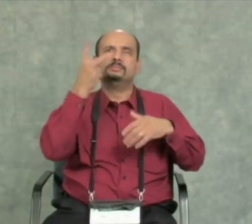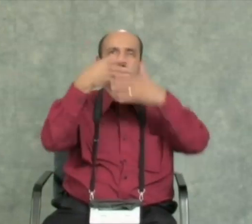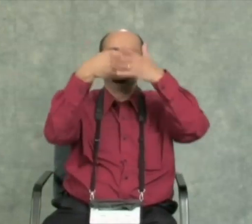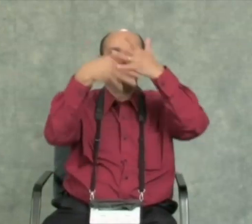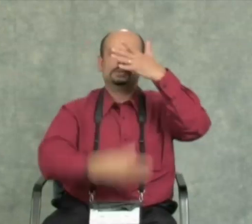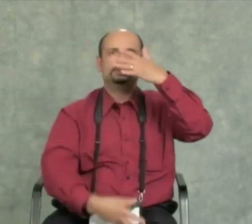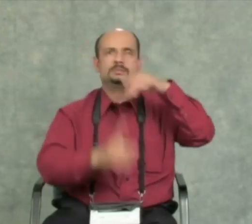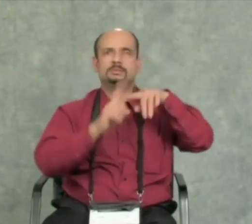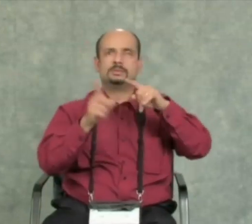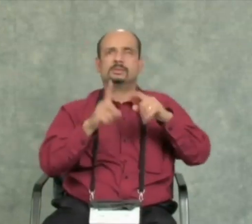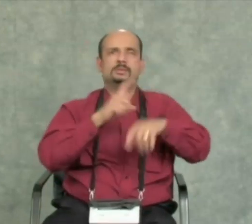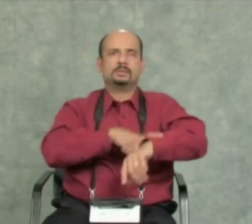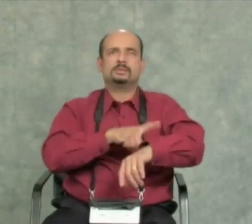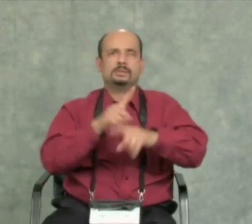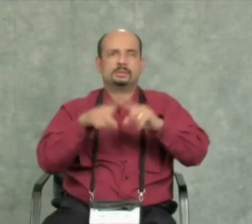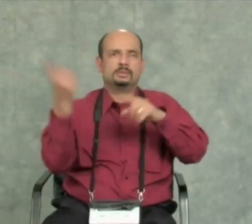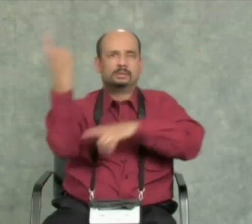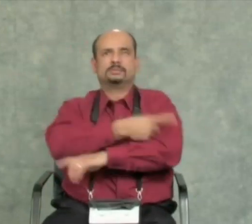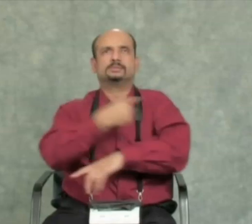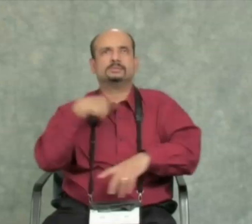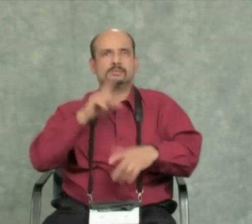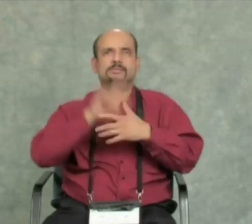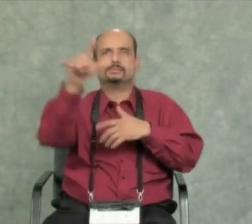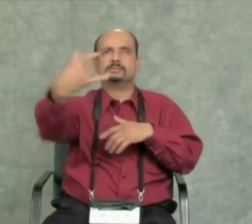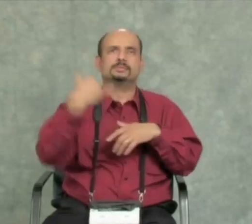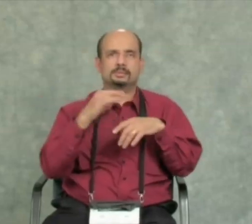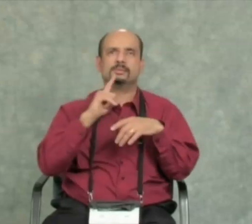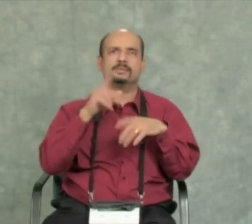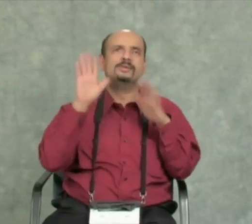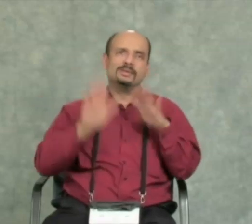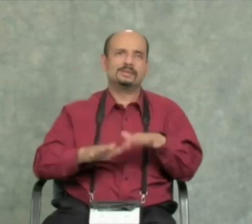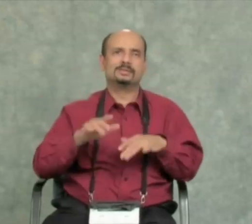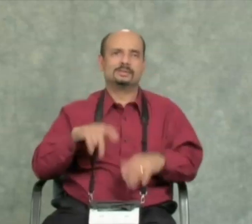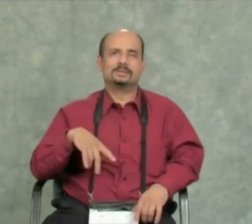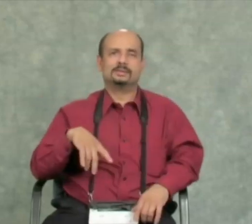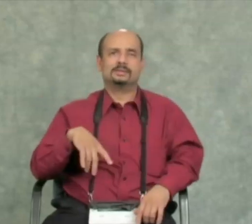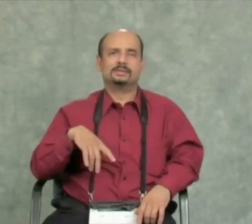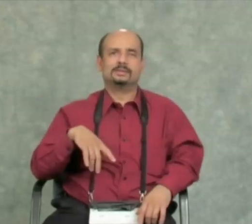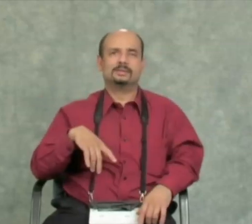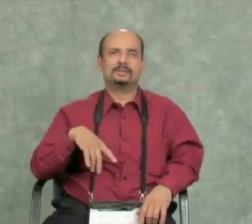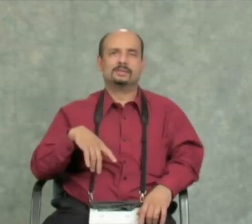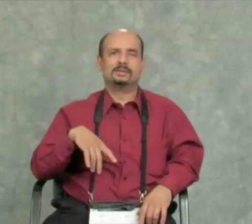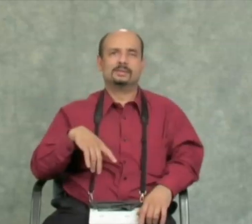I can put my emails in that program, different times and days that I'm going to be flying. It's really great.